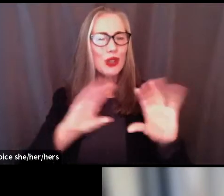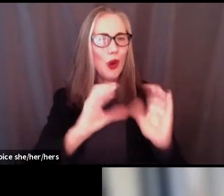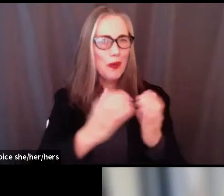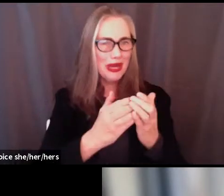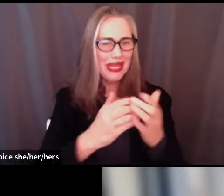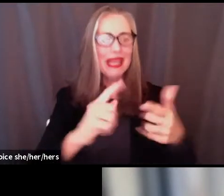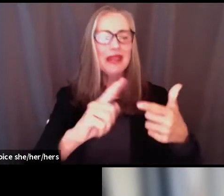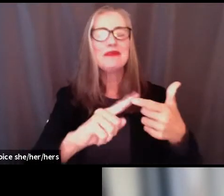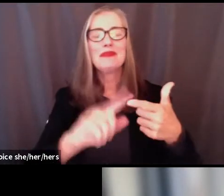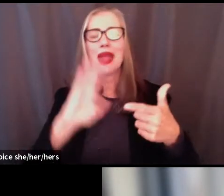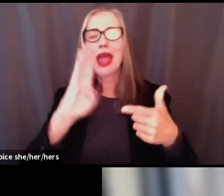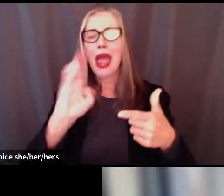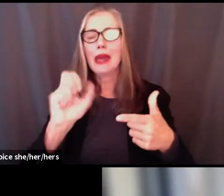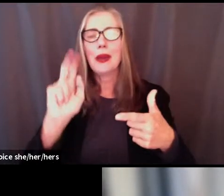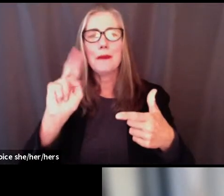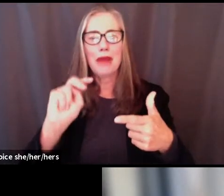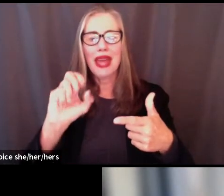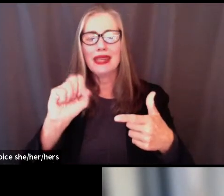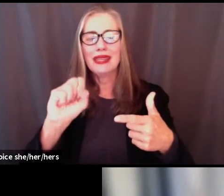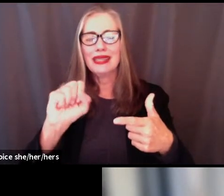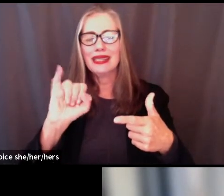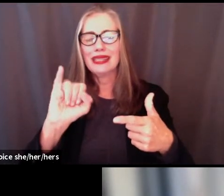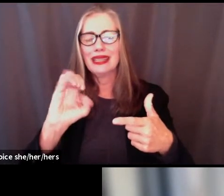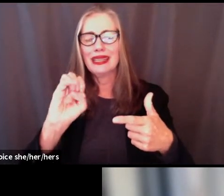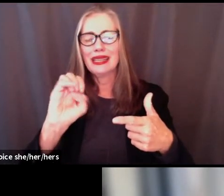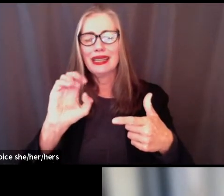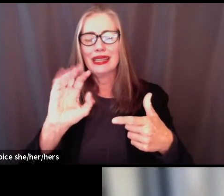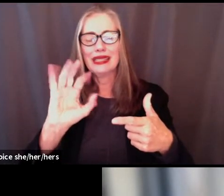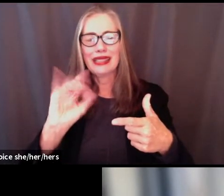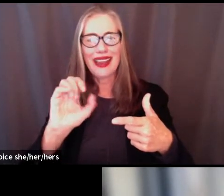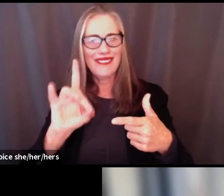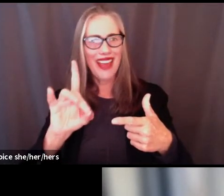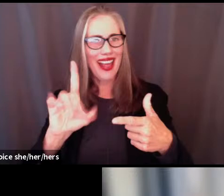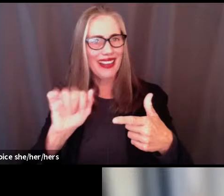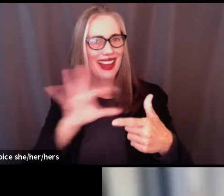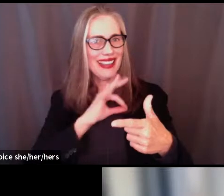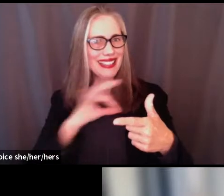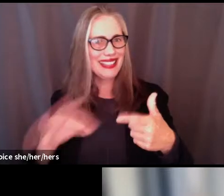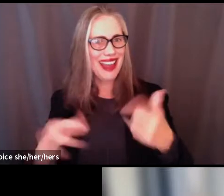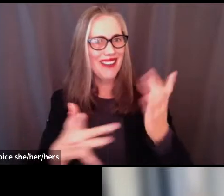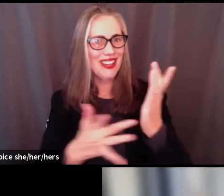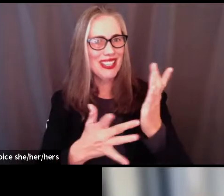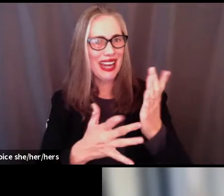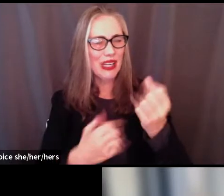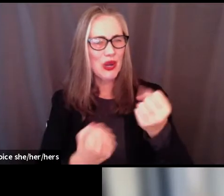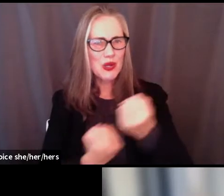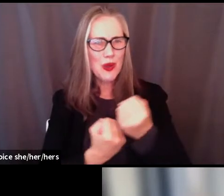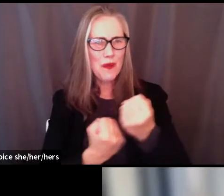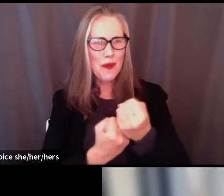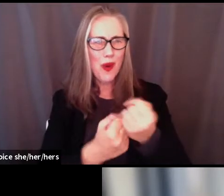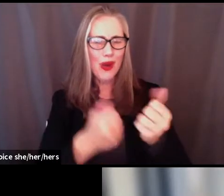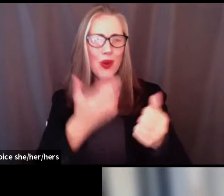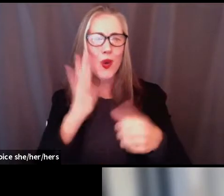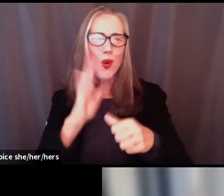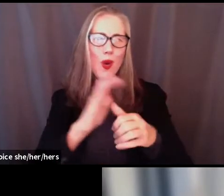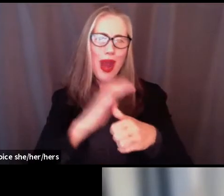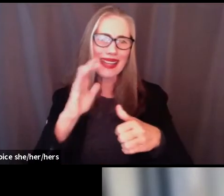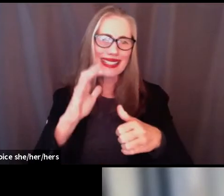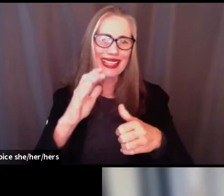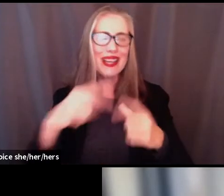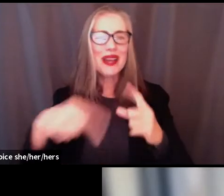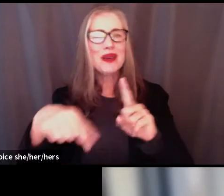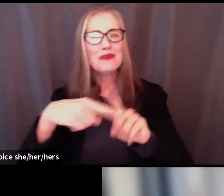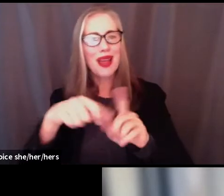staff person extraordinaire, for his excellent support. Additionally, of course, we wish to thank the authors